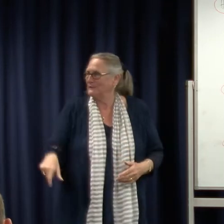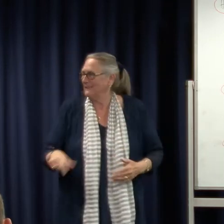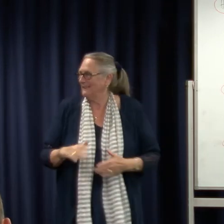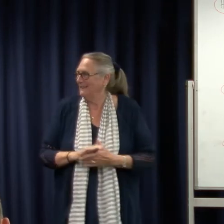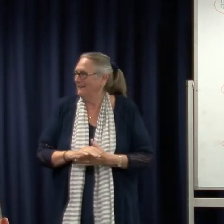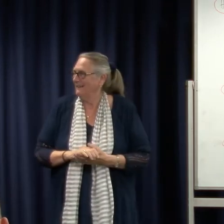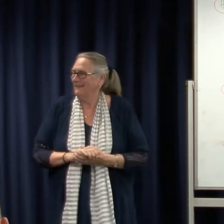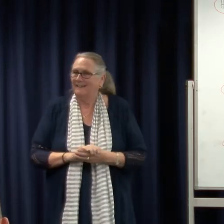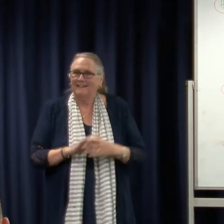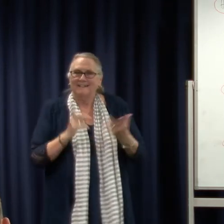Depends on the age of the individual.